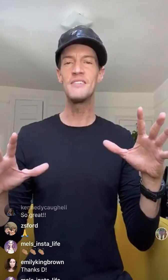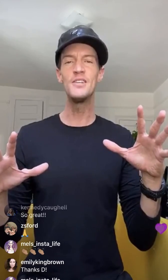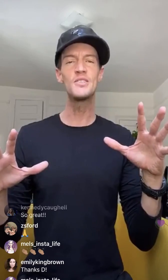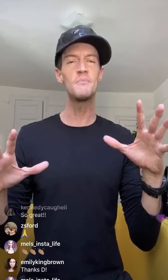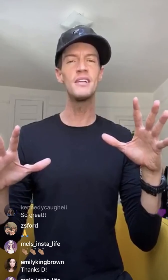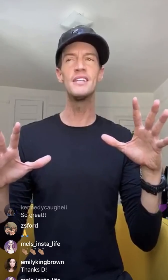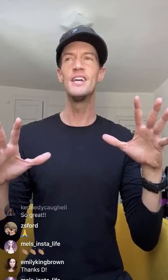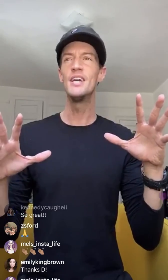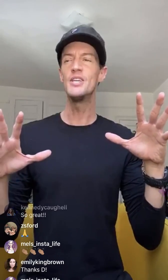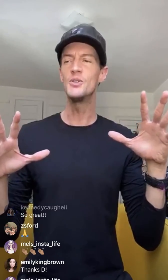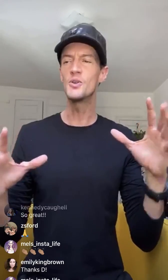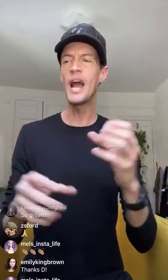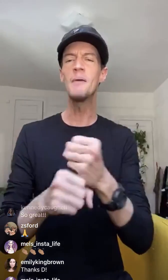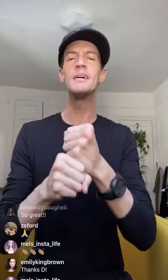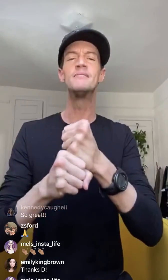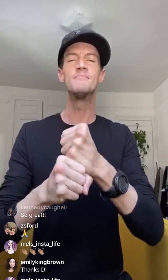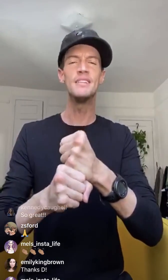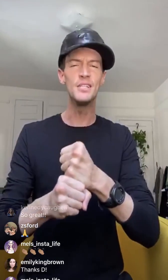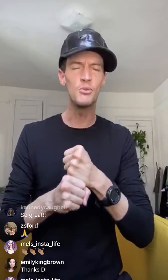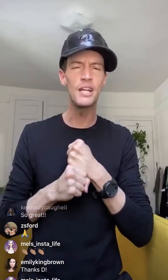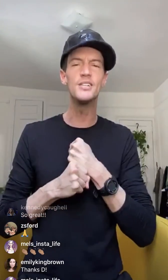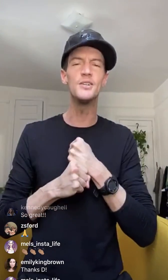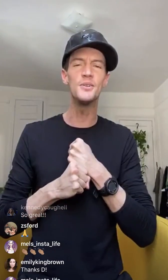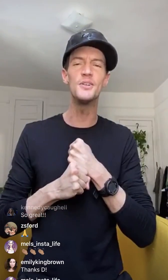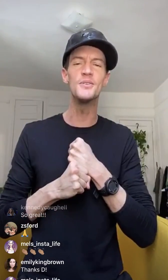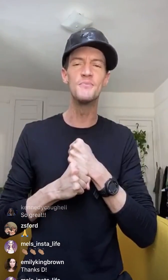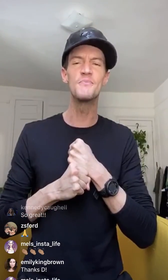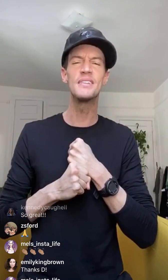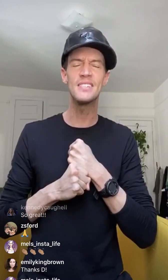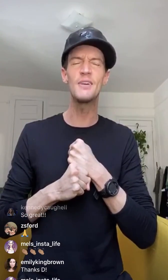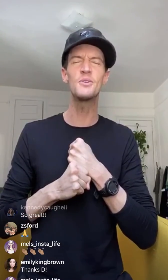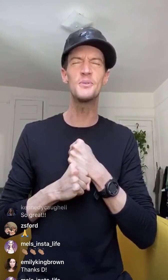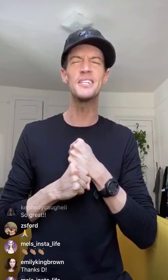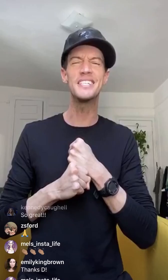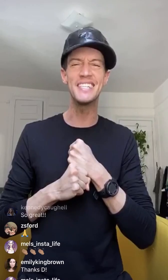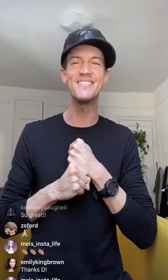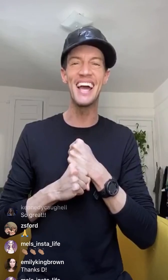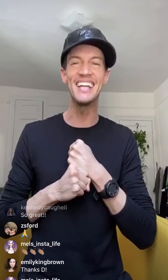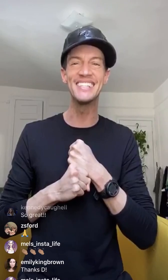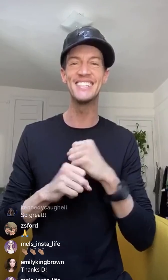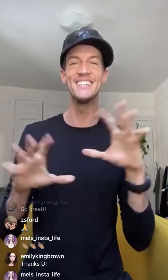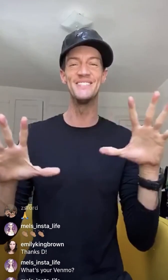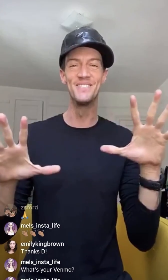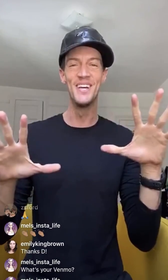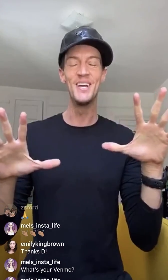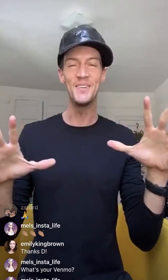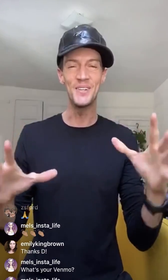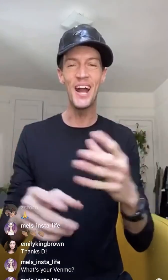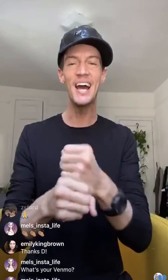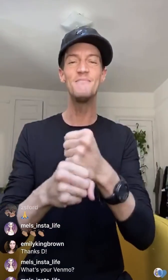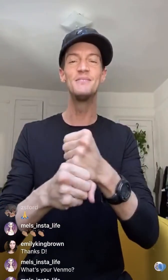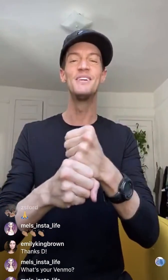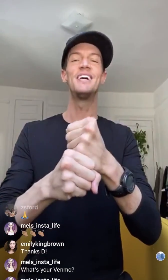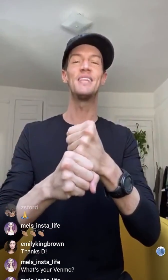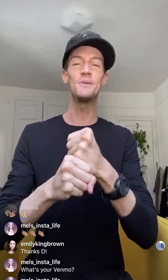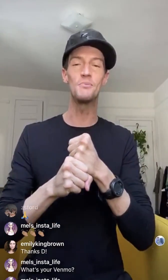the day. So one last sign, and this is to keep, or to receive something. So if you want